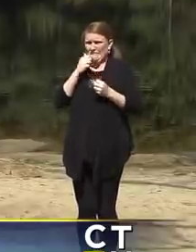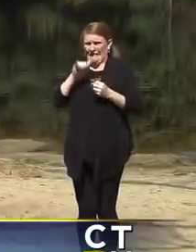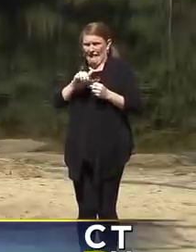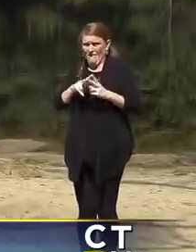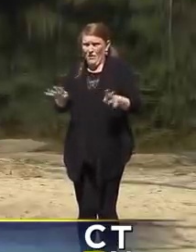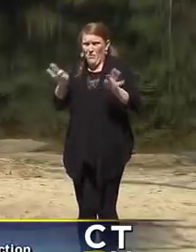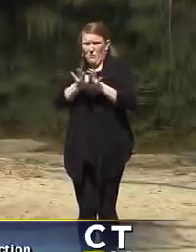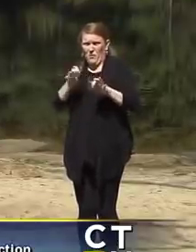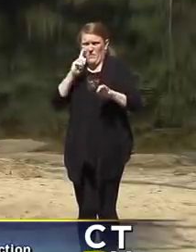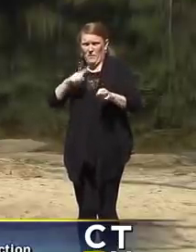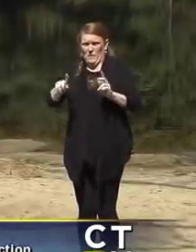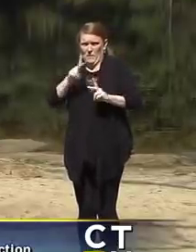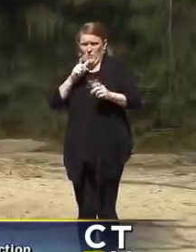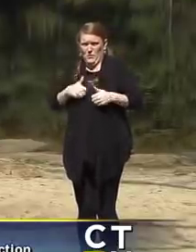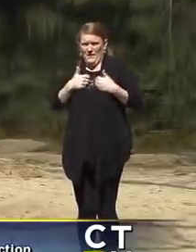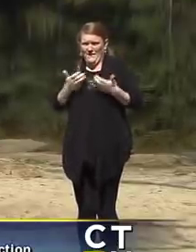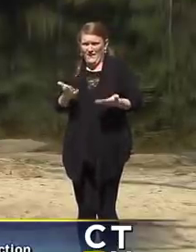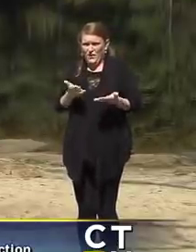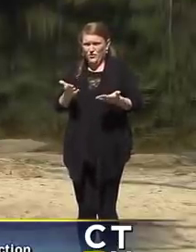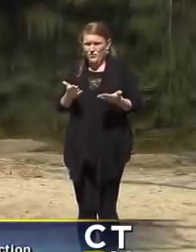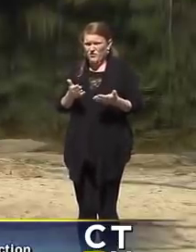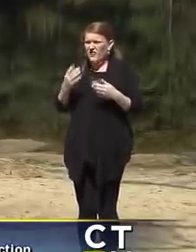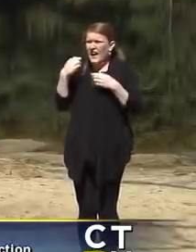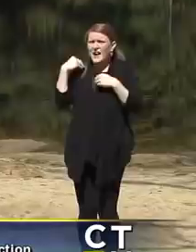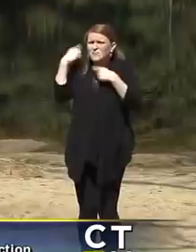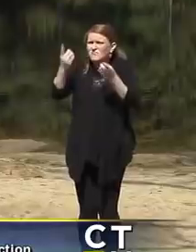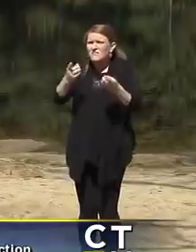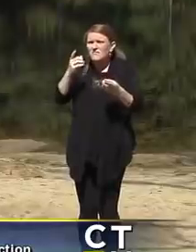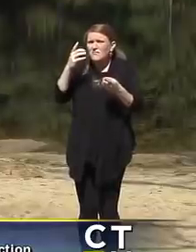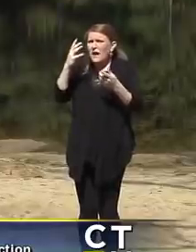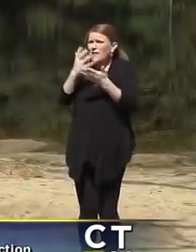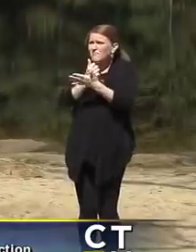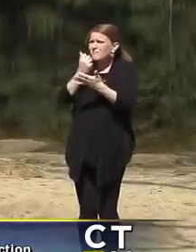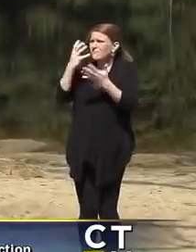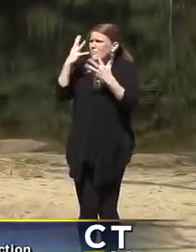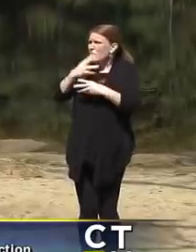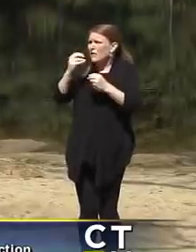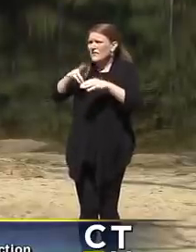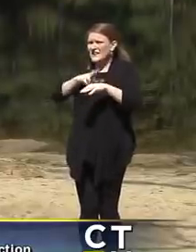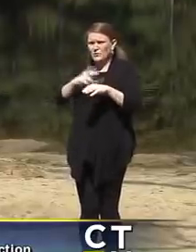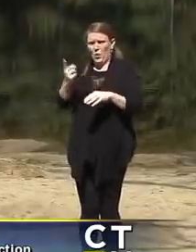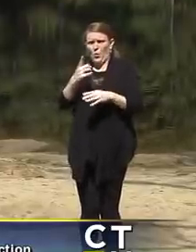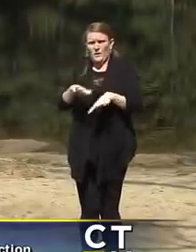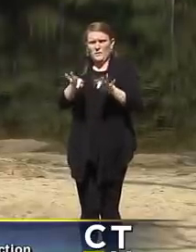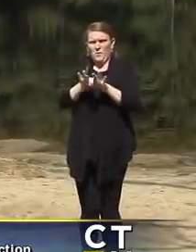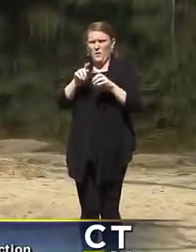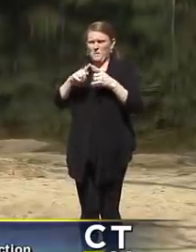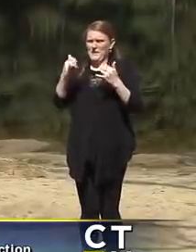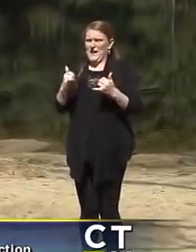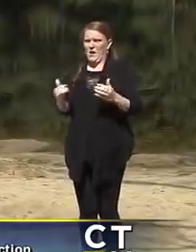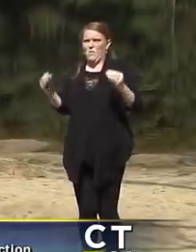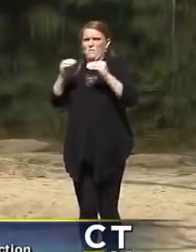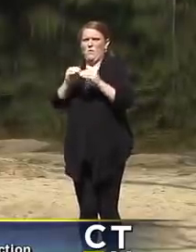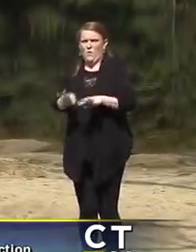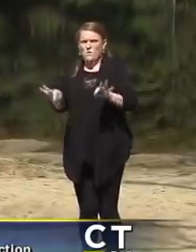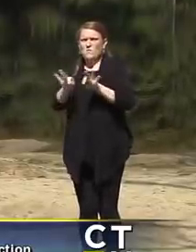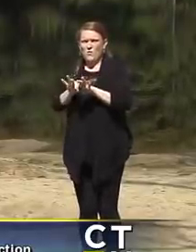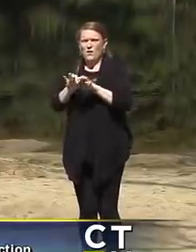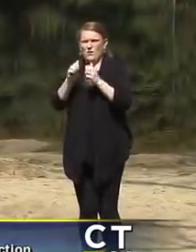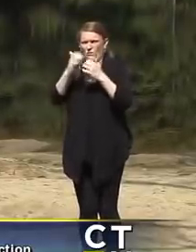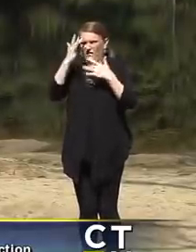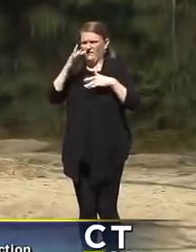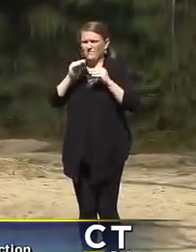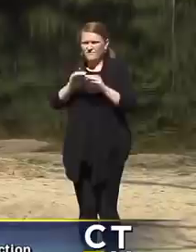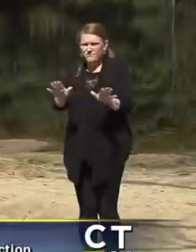state. And it's never been more important than during this pandemic. I'm really proud that with your support, we were able to keep our park system